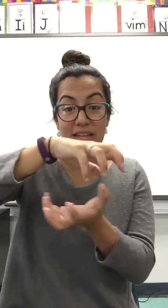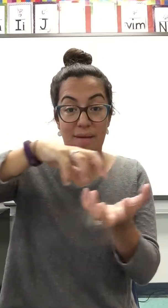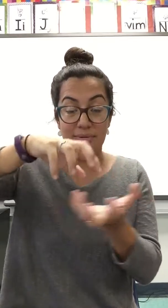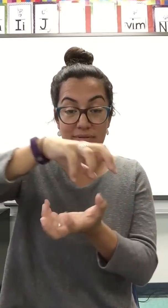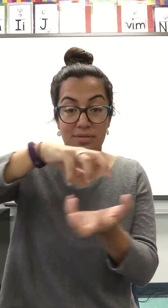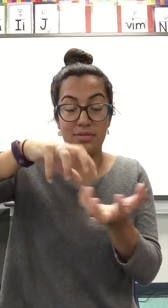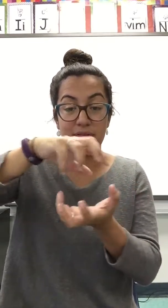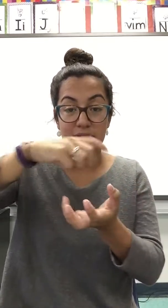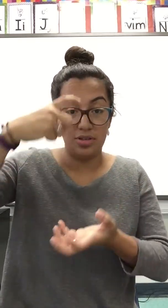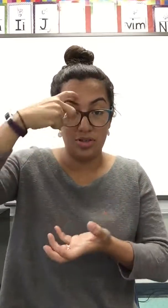Busy.